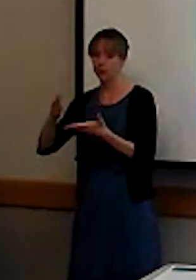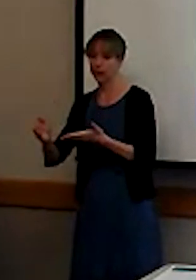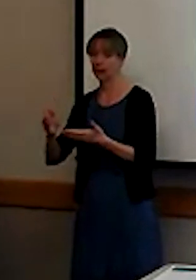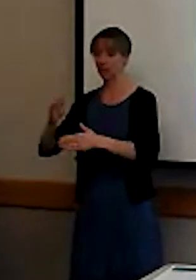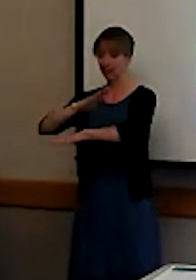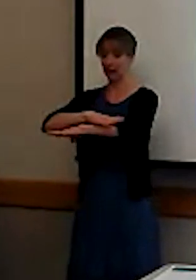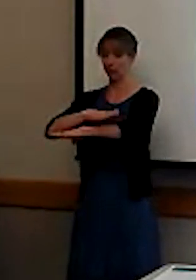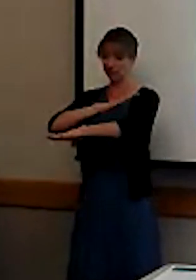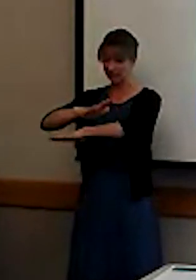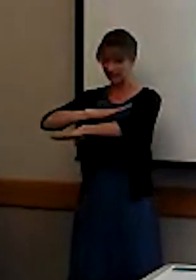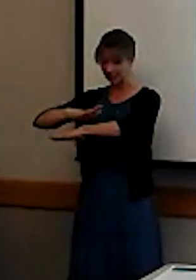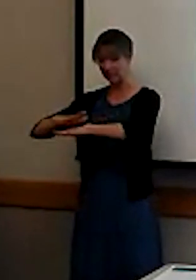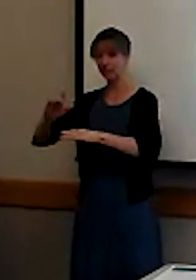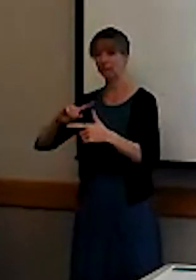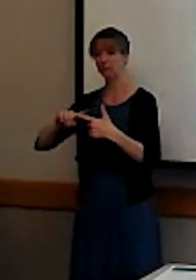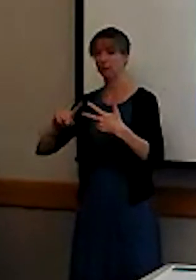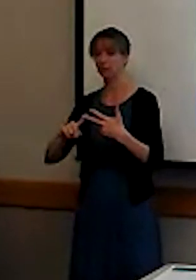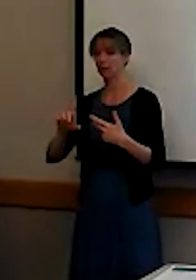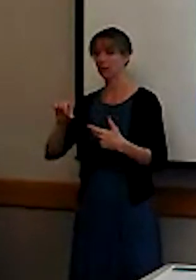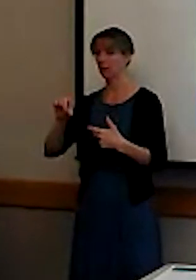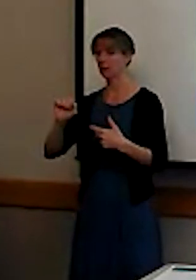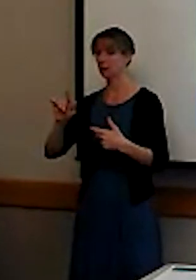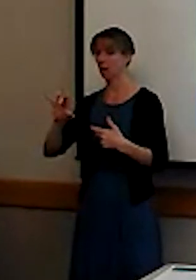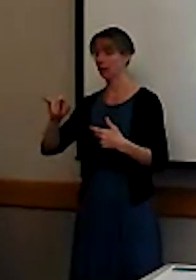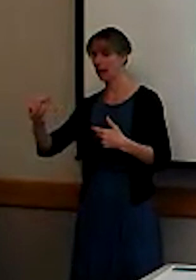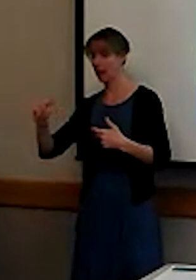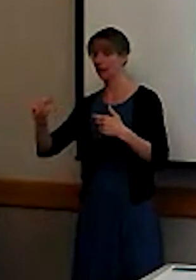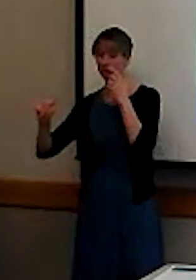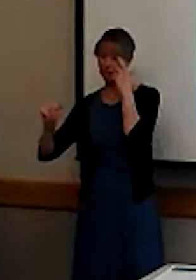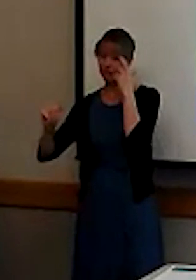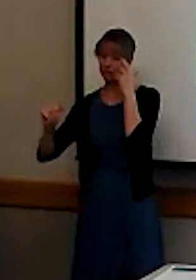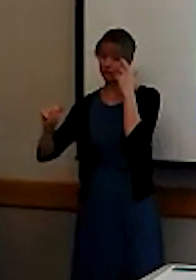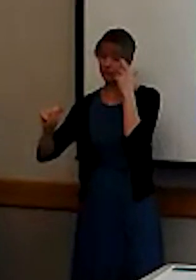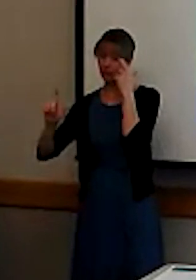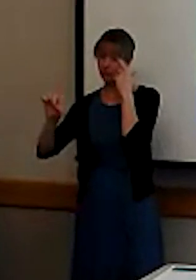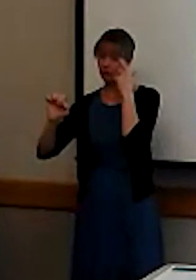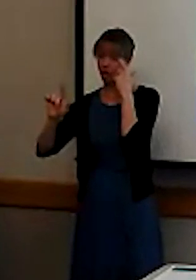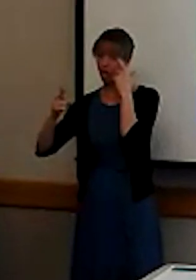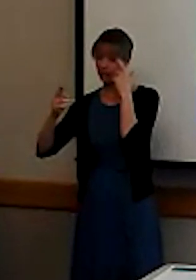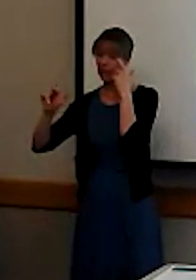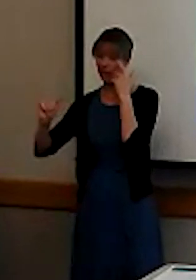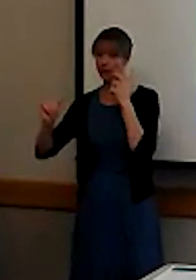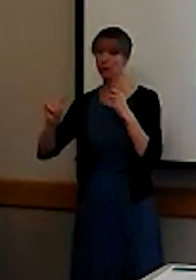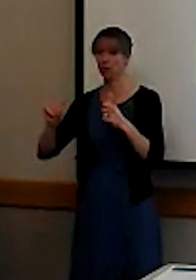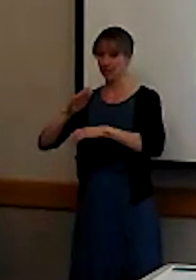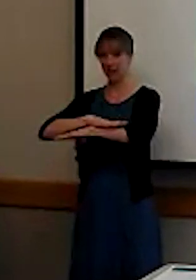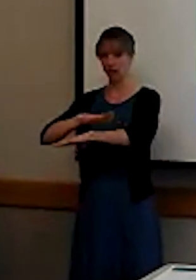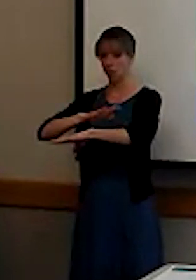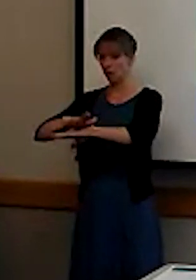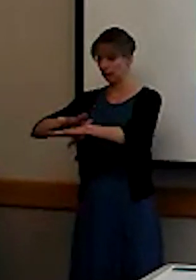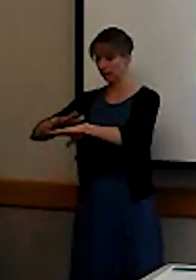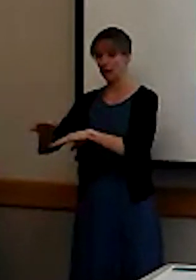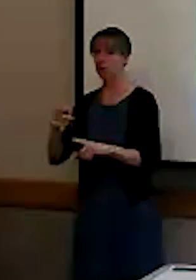cleaning the counters. This is Dahlia wiping the counter. She was